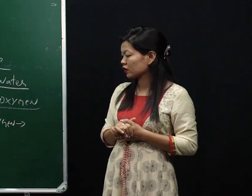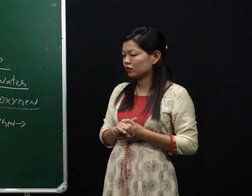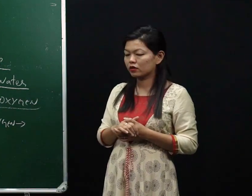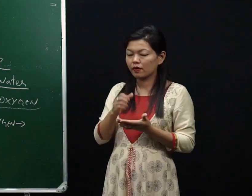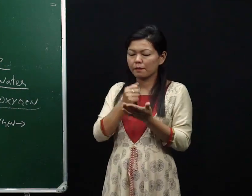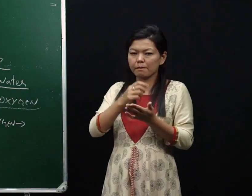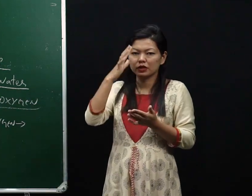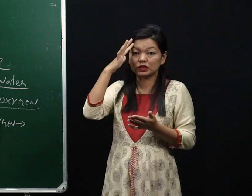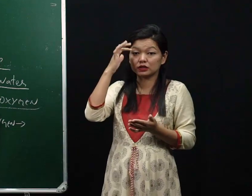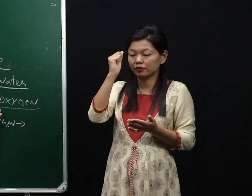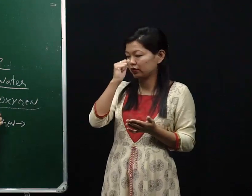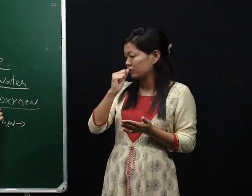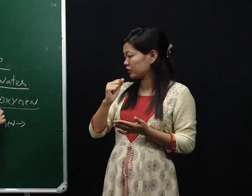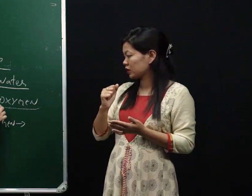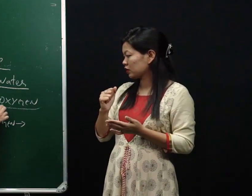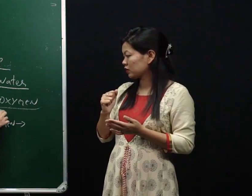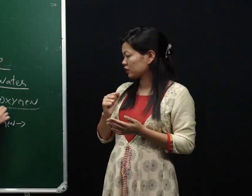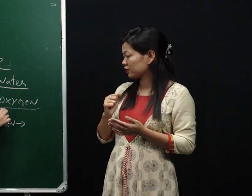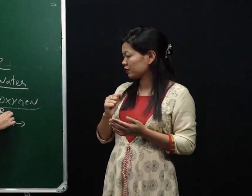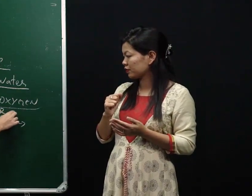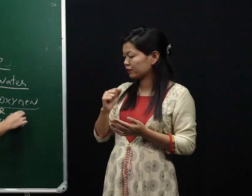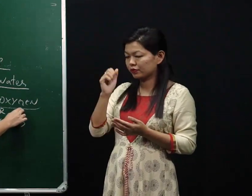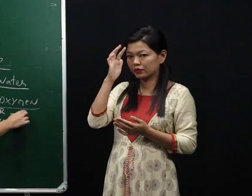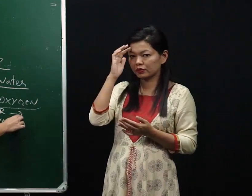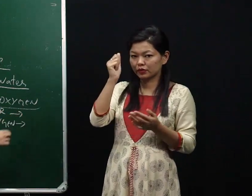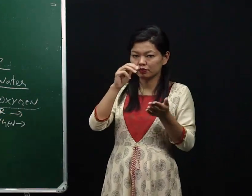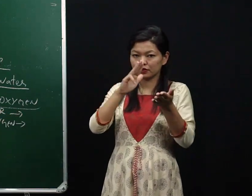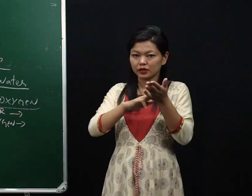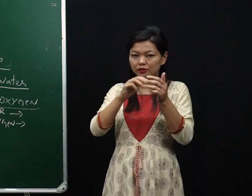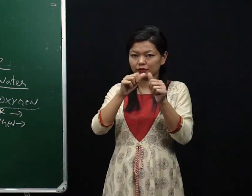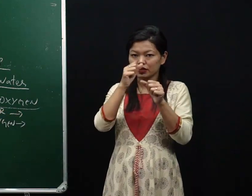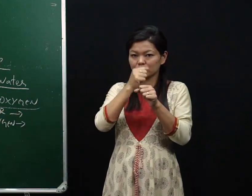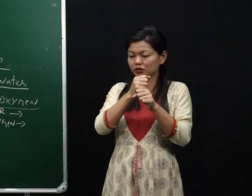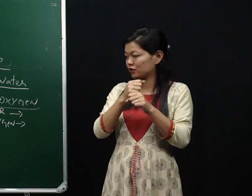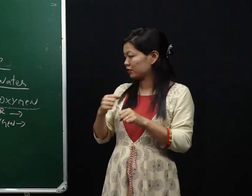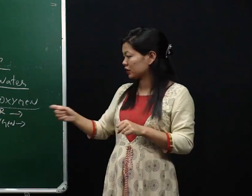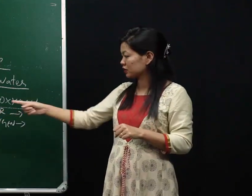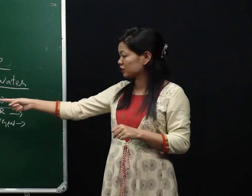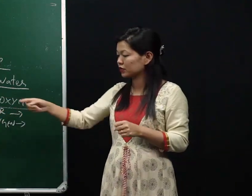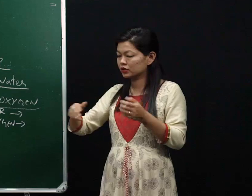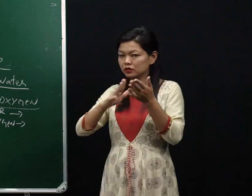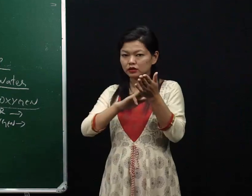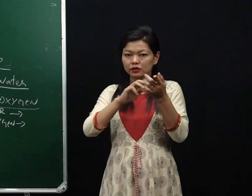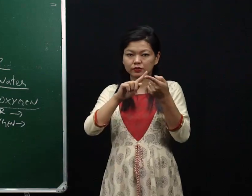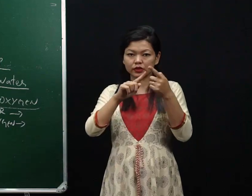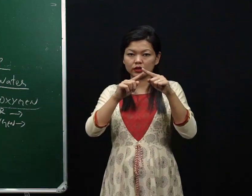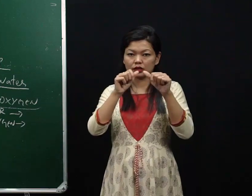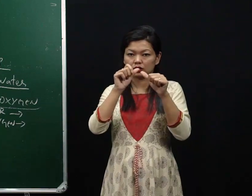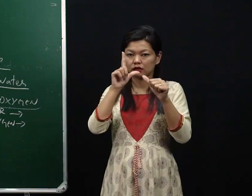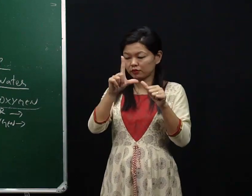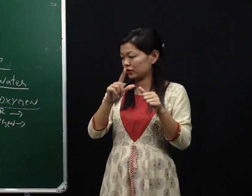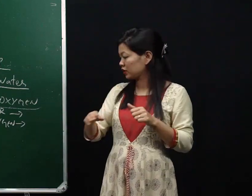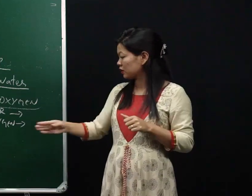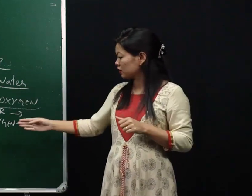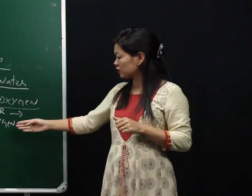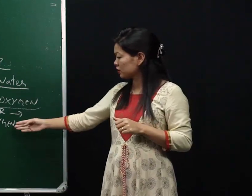Clear? Then this is air or oxygen. Now, what you will get the result? You have to remember this one. You